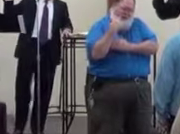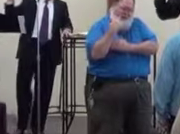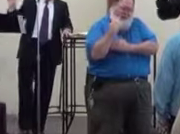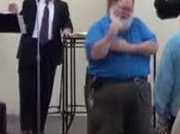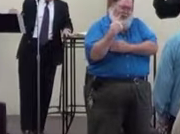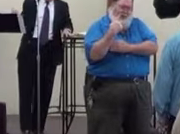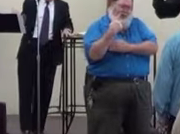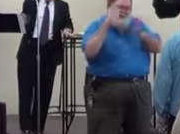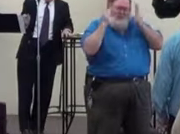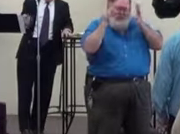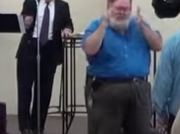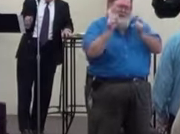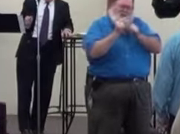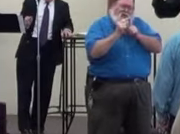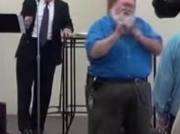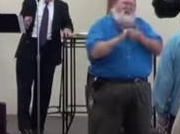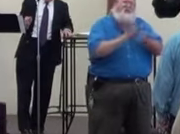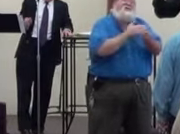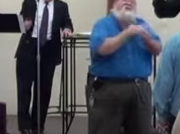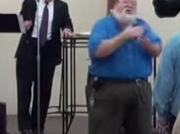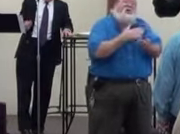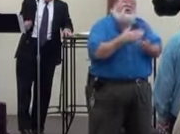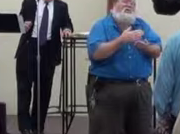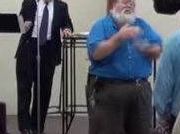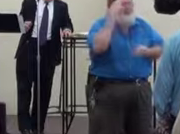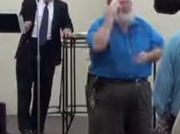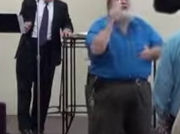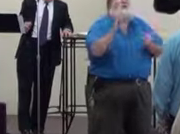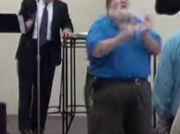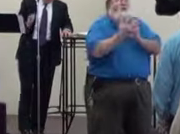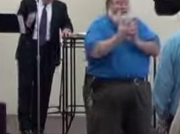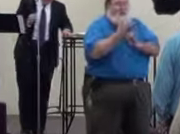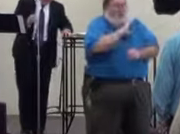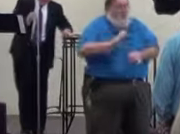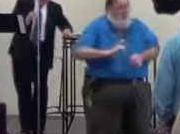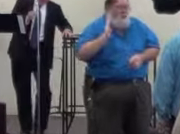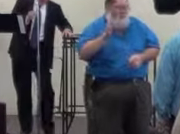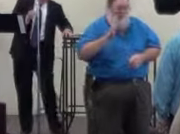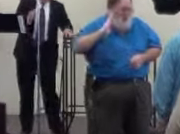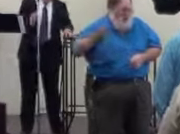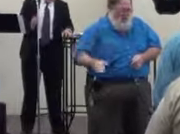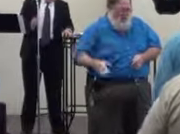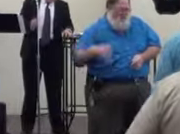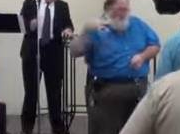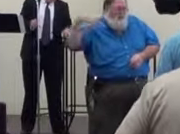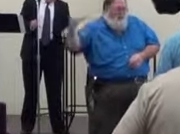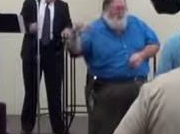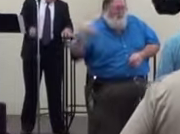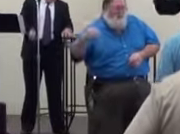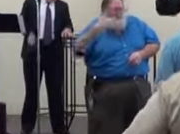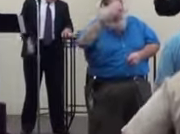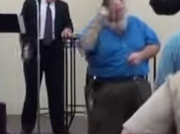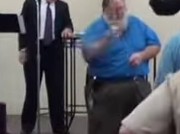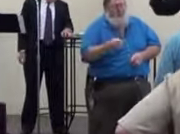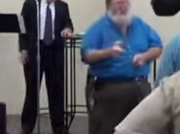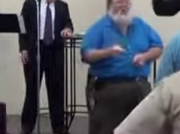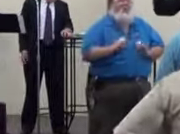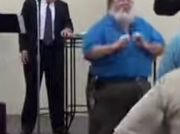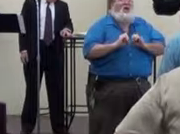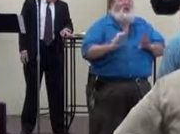to listen to the words of that song and know that Jesus Christ will never leave nor forsake you. And nothing